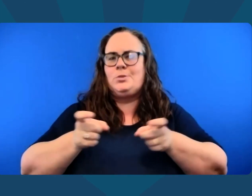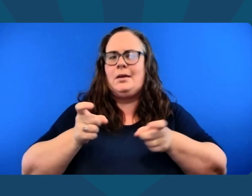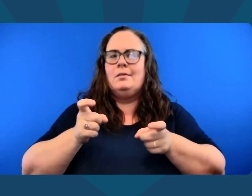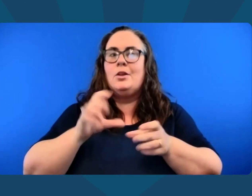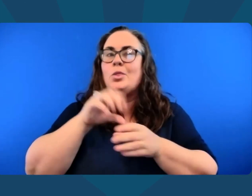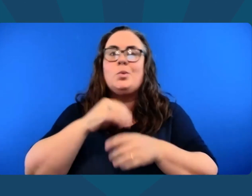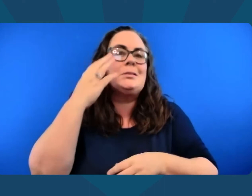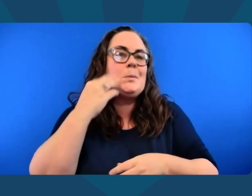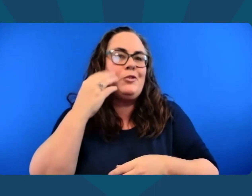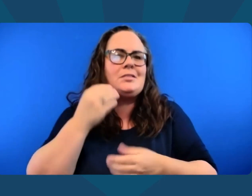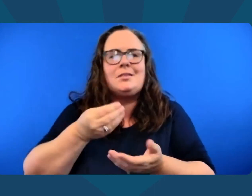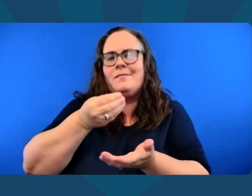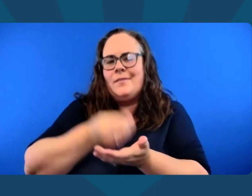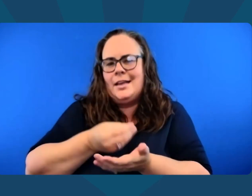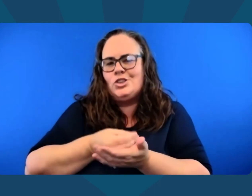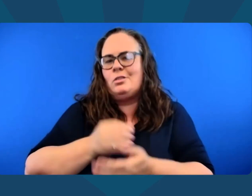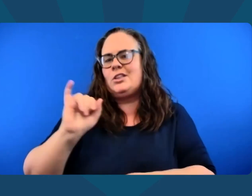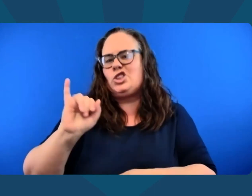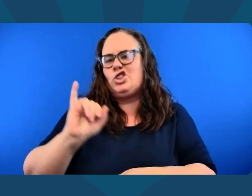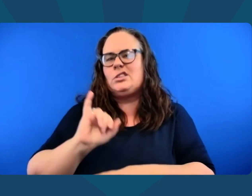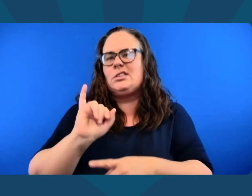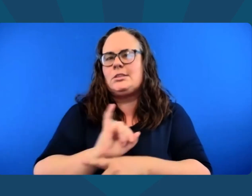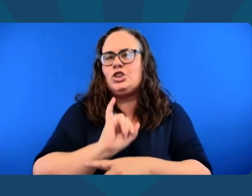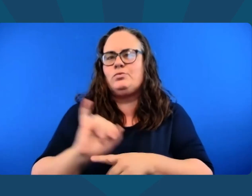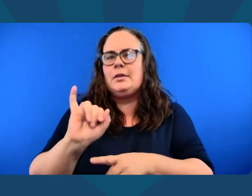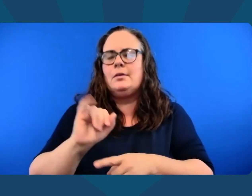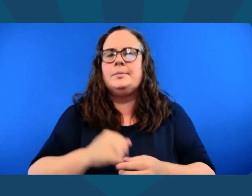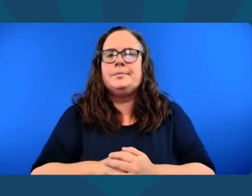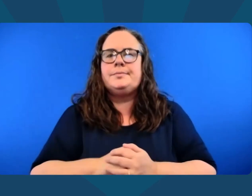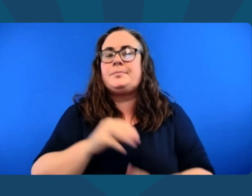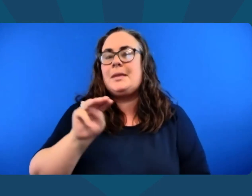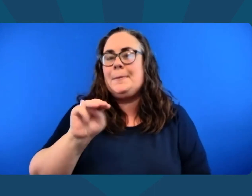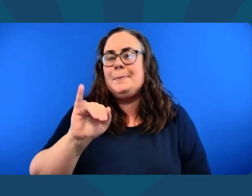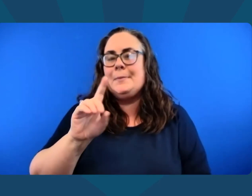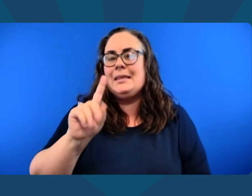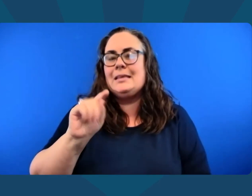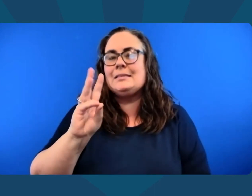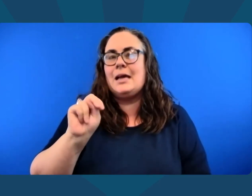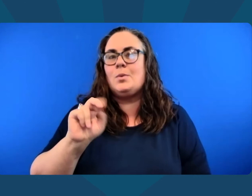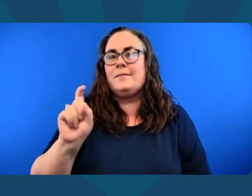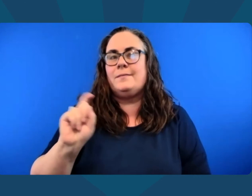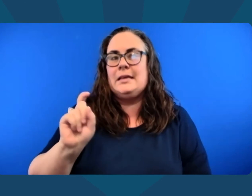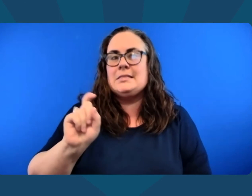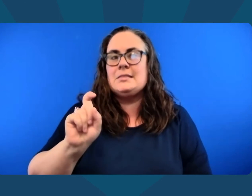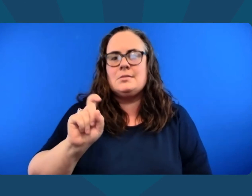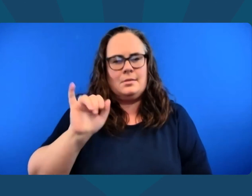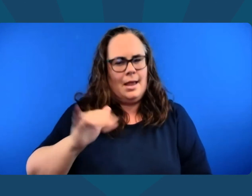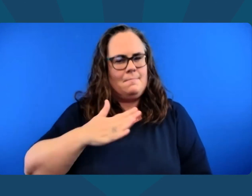My professional career in management includes experience in the financial and insurance industries.